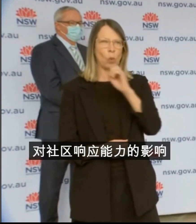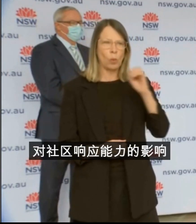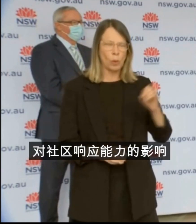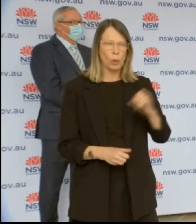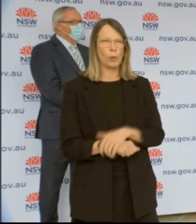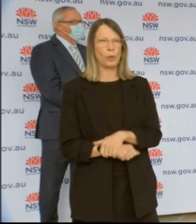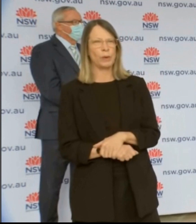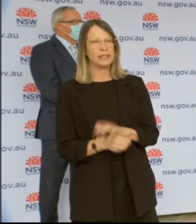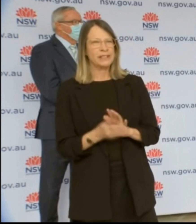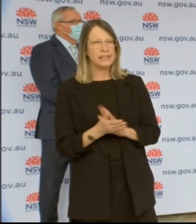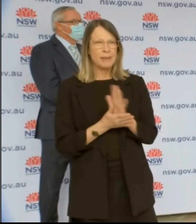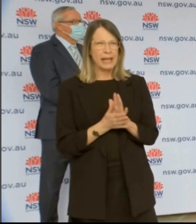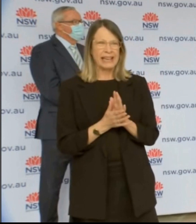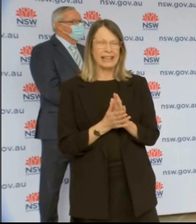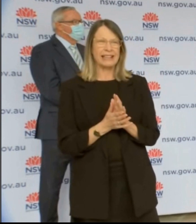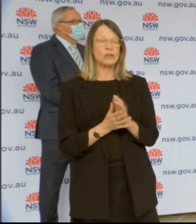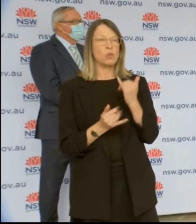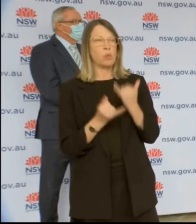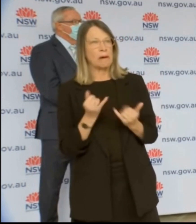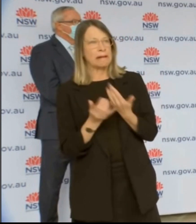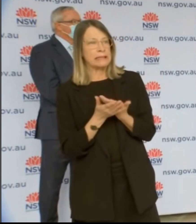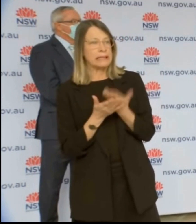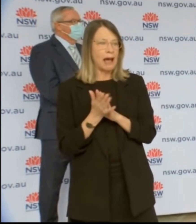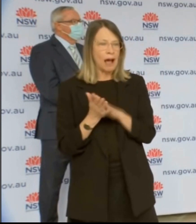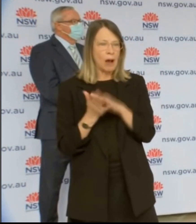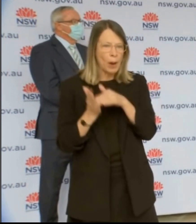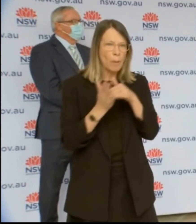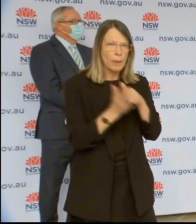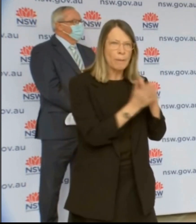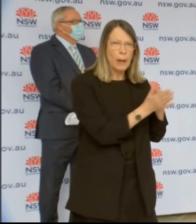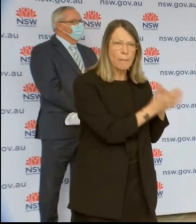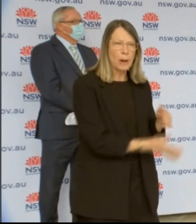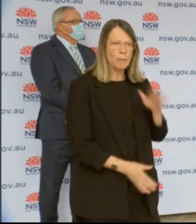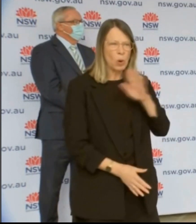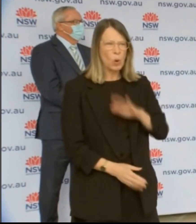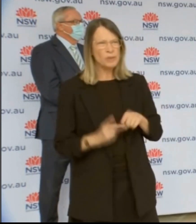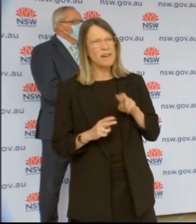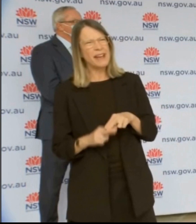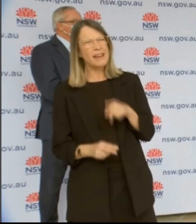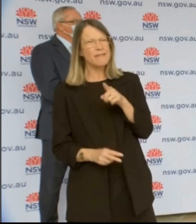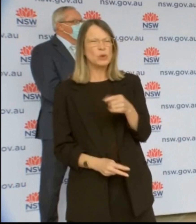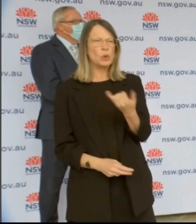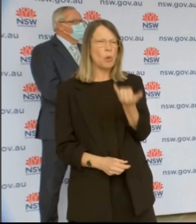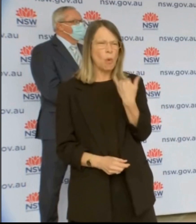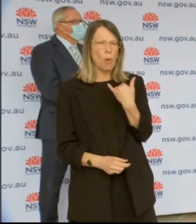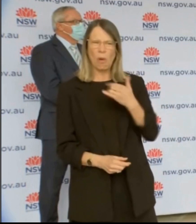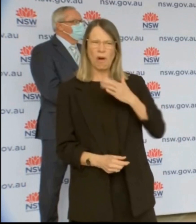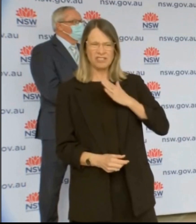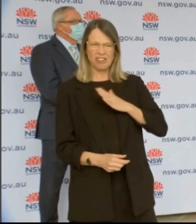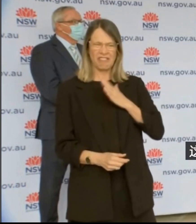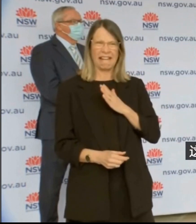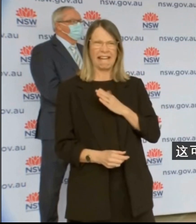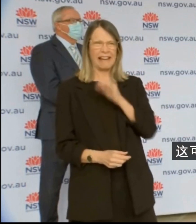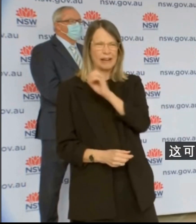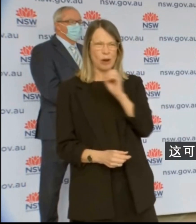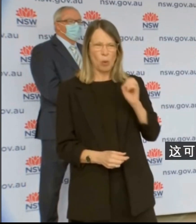community. When we receive calls that do not require an ambulance immediately, it can have